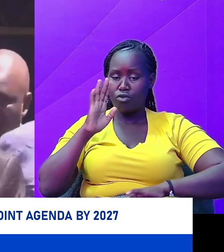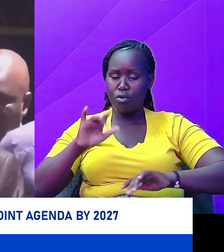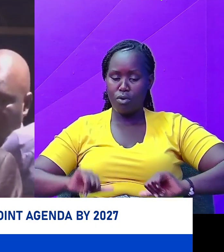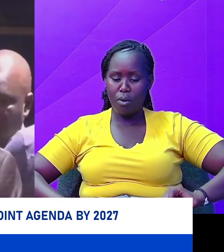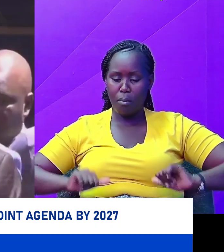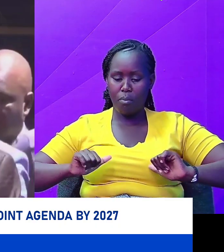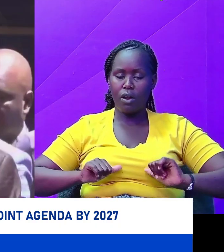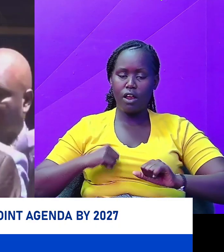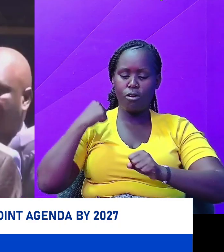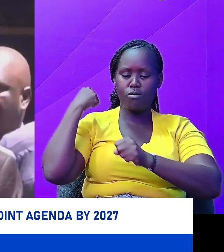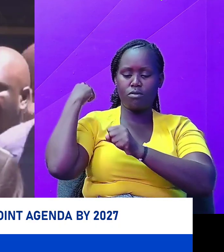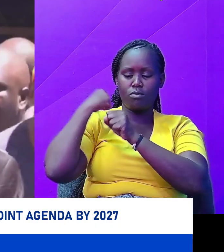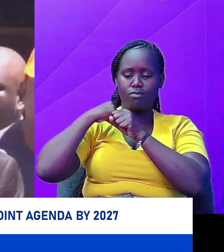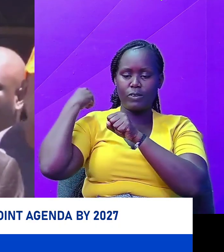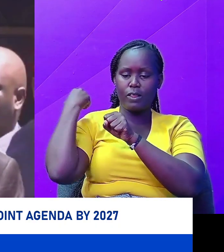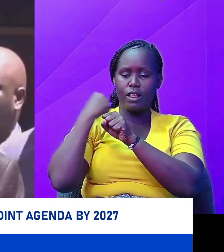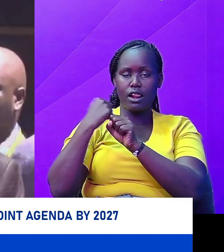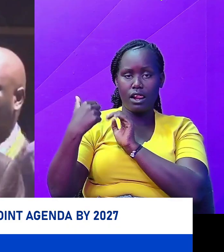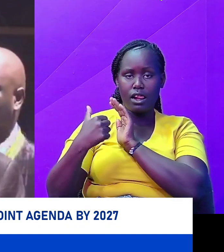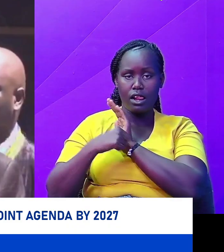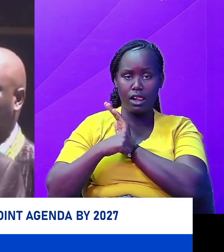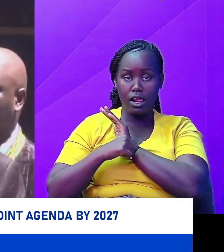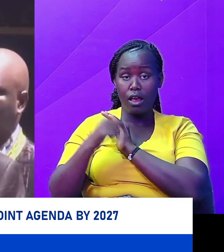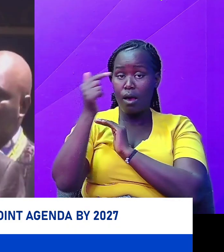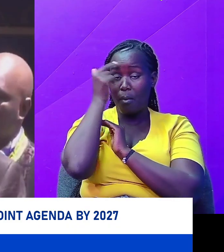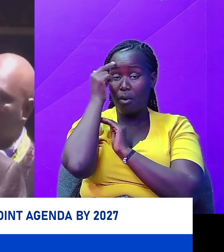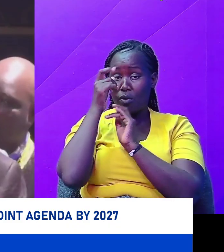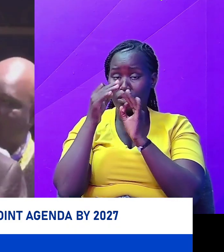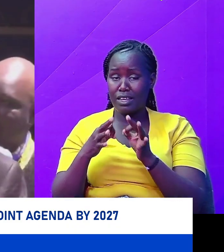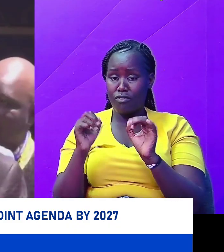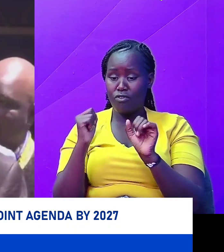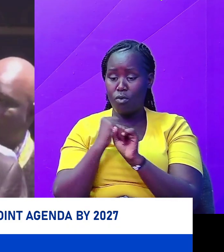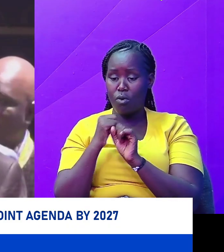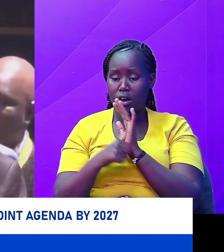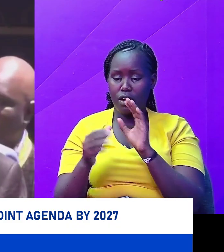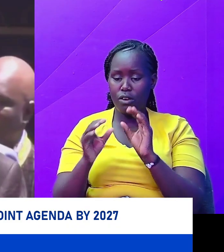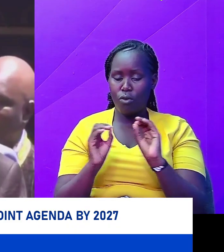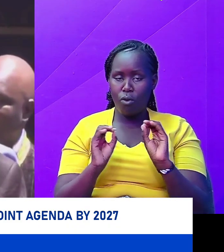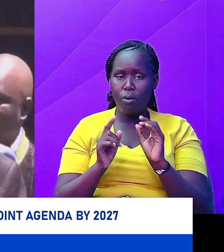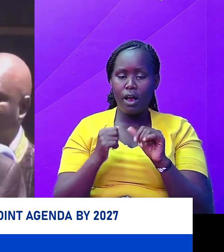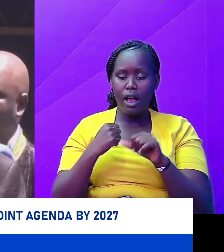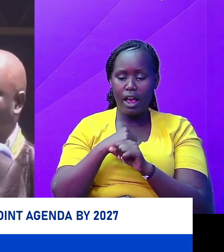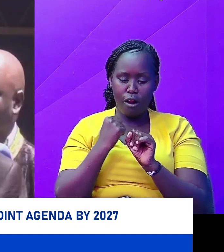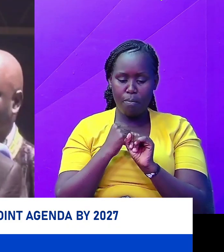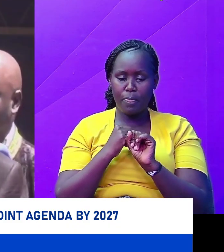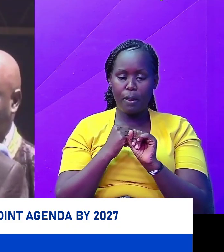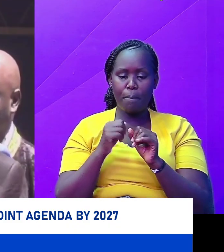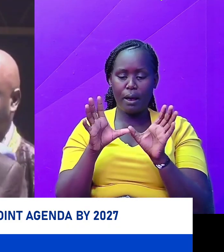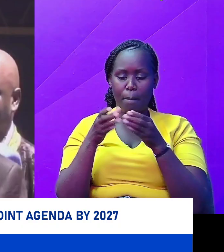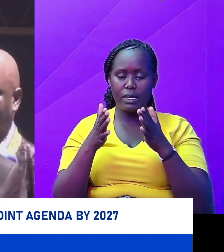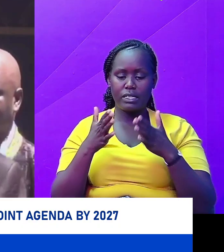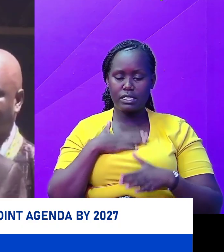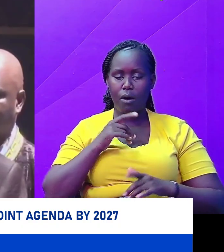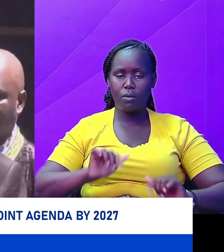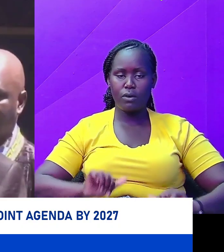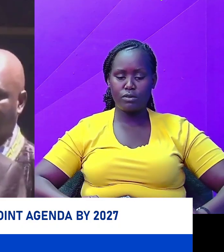we should work hard. Because if we don't work hard and make our party strong, we are